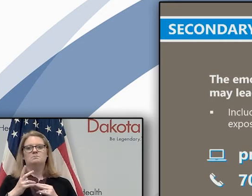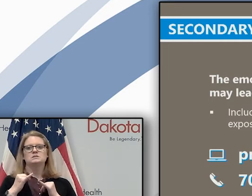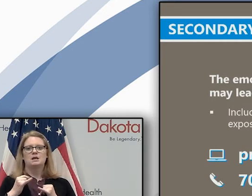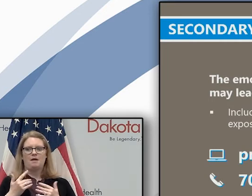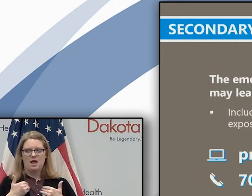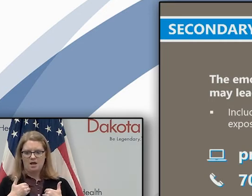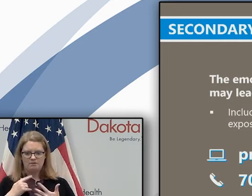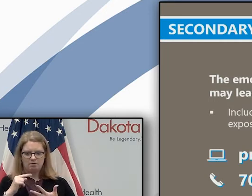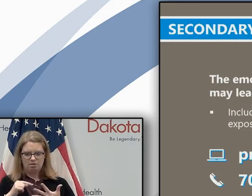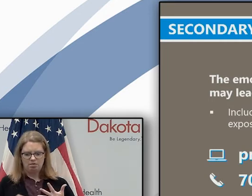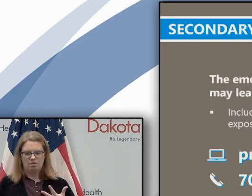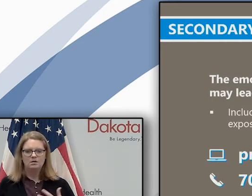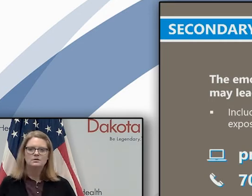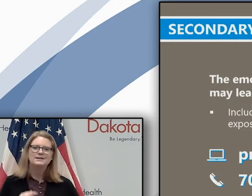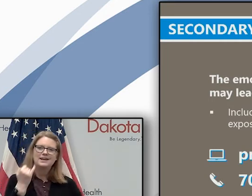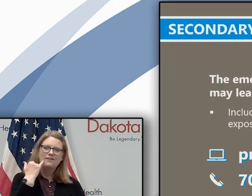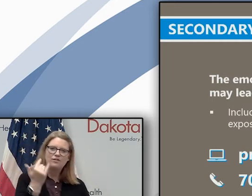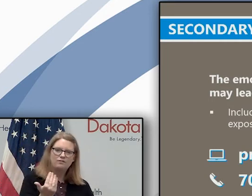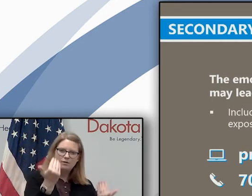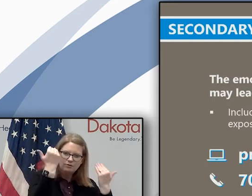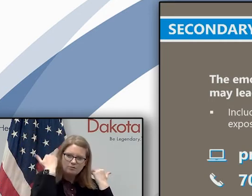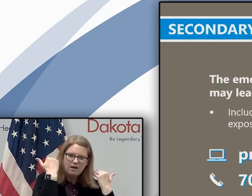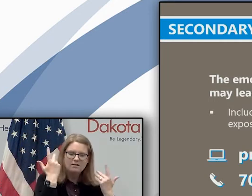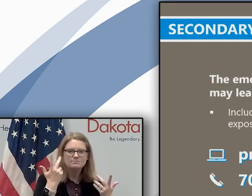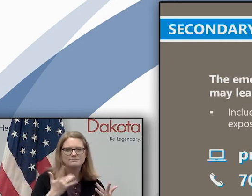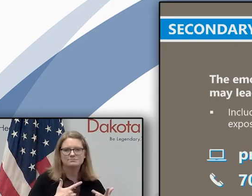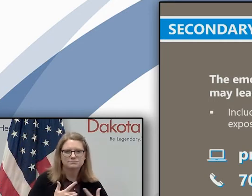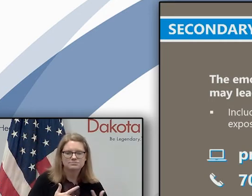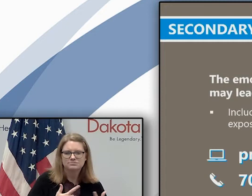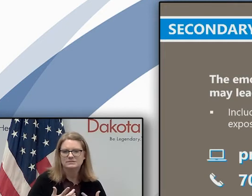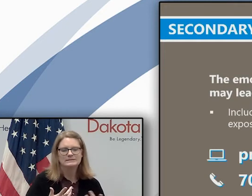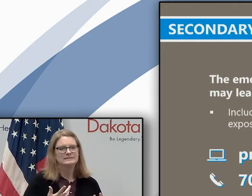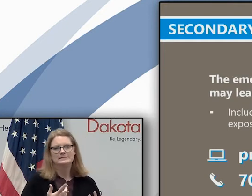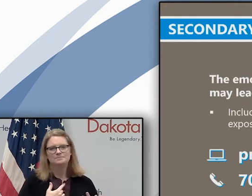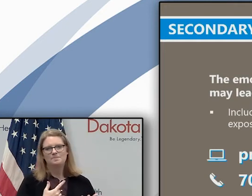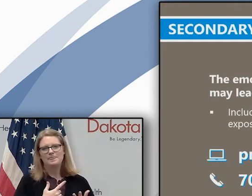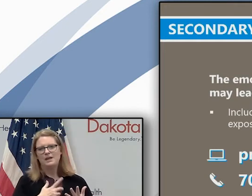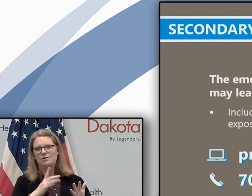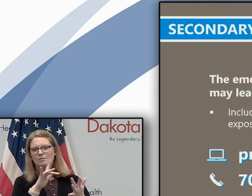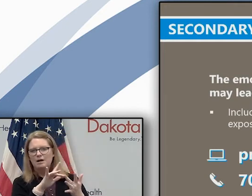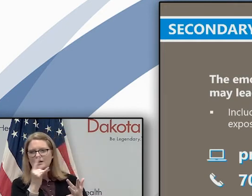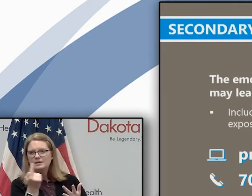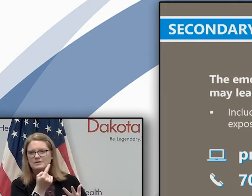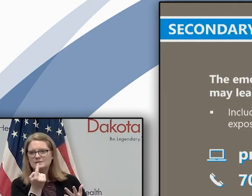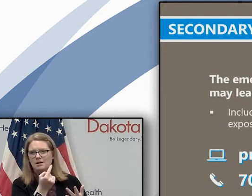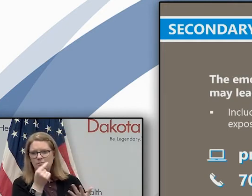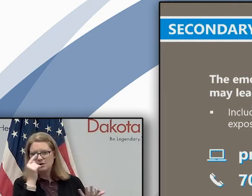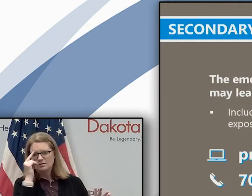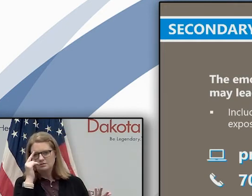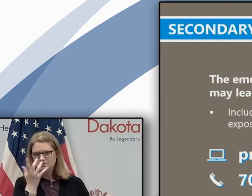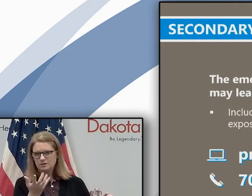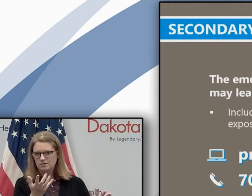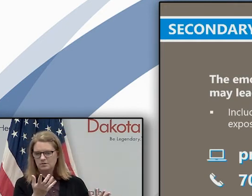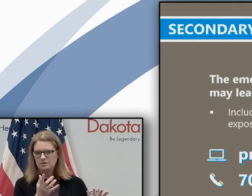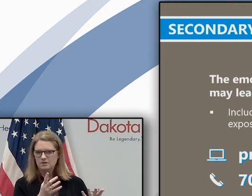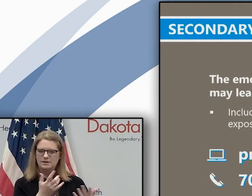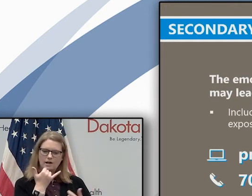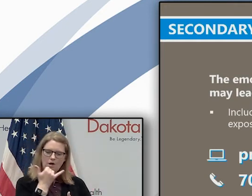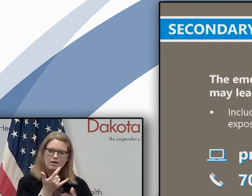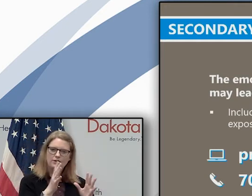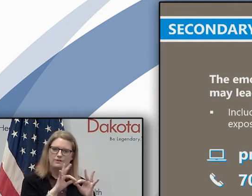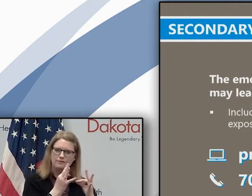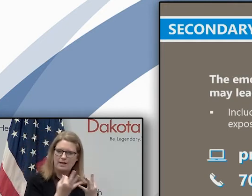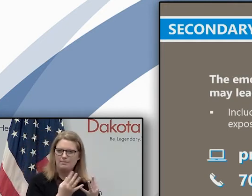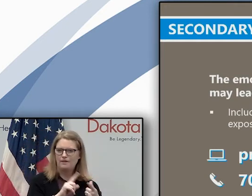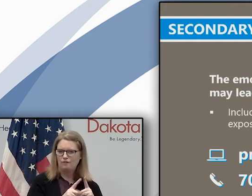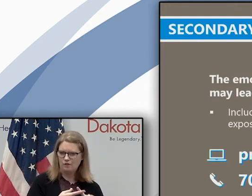feel overwhelmed or concerned that COVID-19 is affecting your ability to care for your family and your patients as you did before the outbreak. So again,